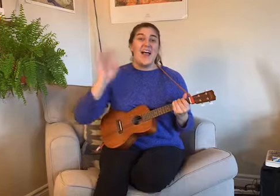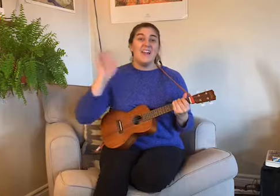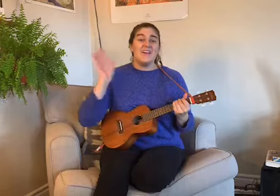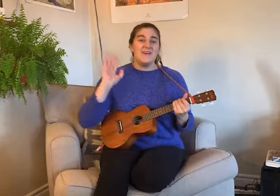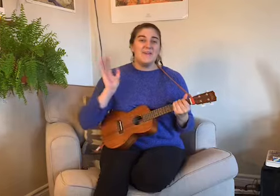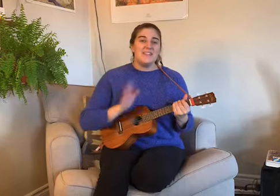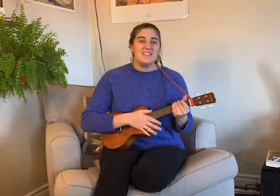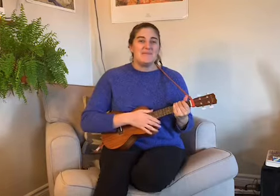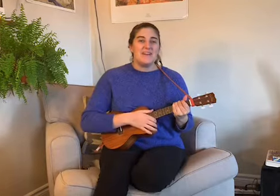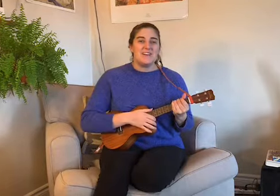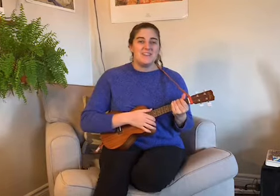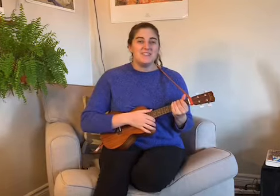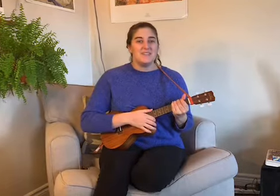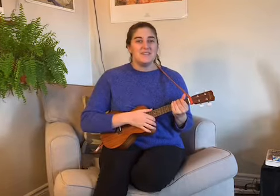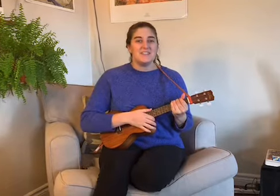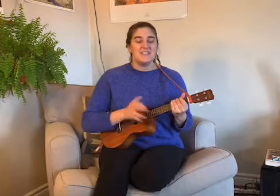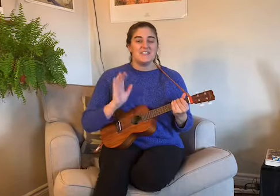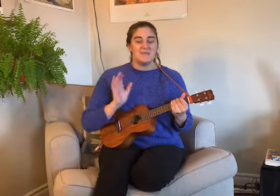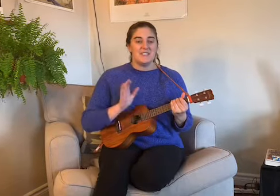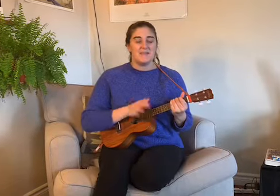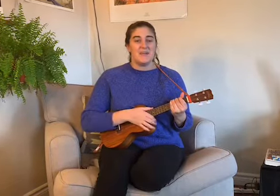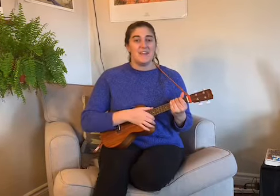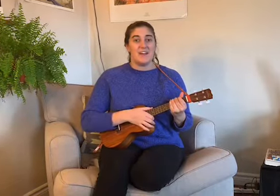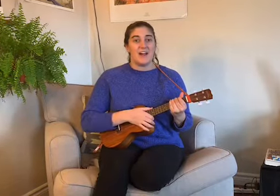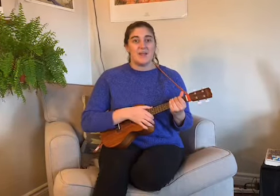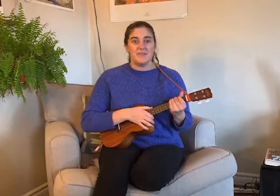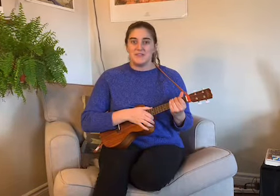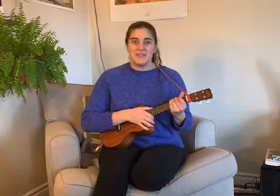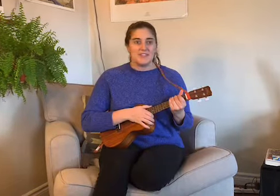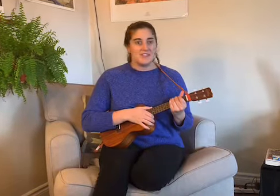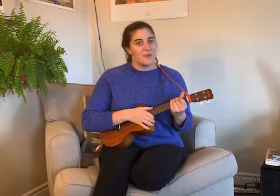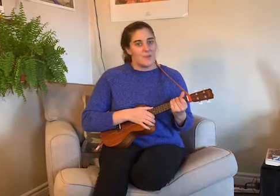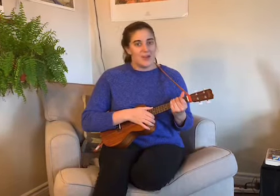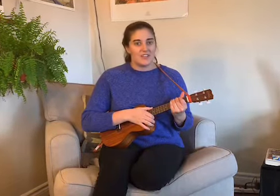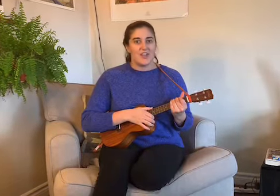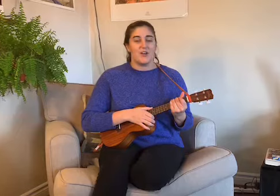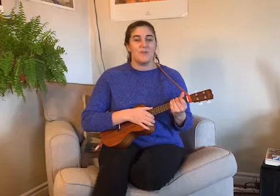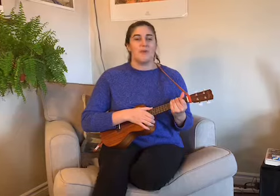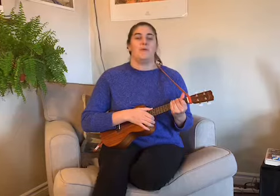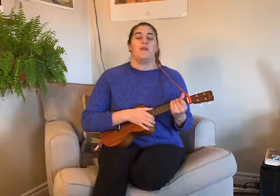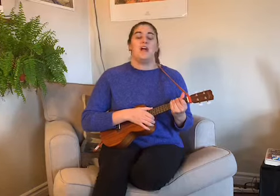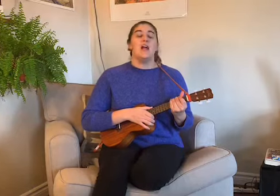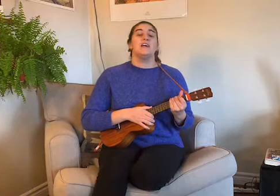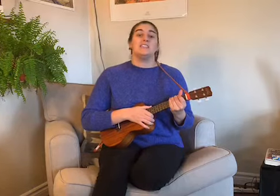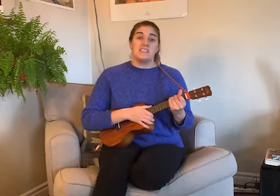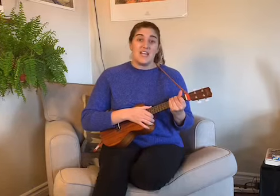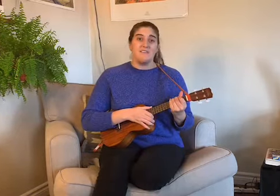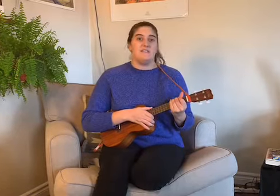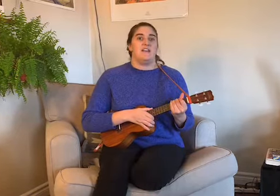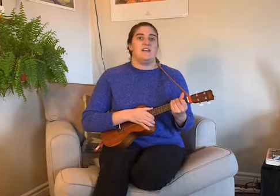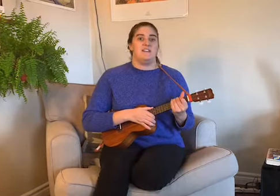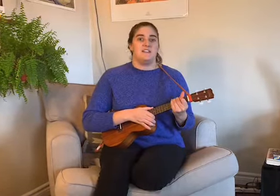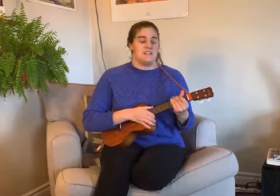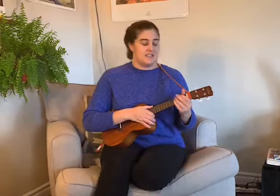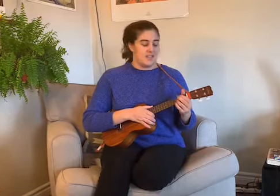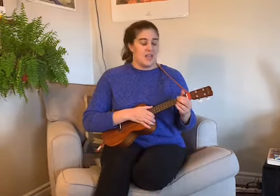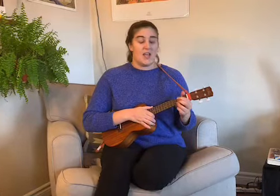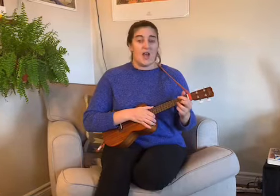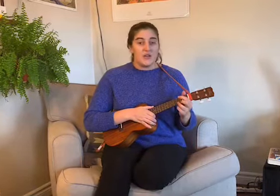Hello, ETMLA students. It's Miss B here. I miss you guys so much. I hope that you're safe and staying healthy